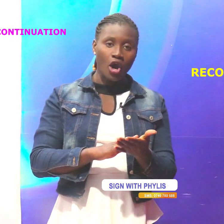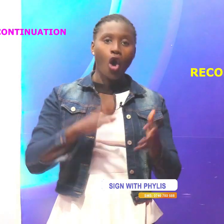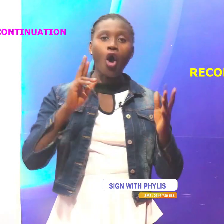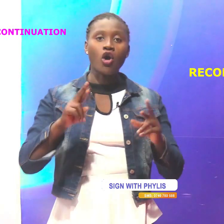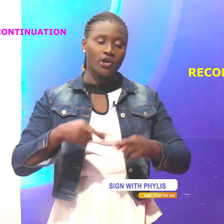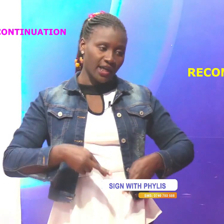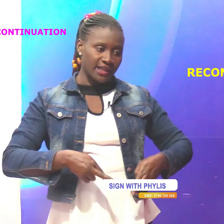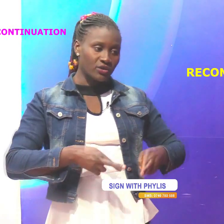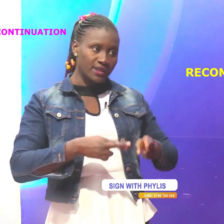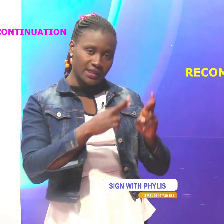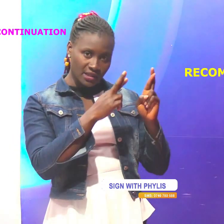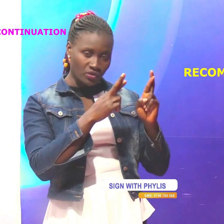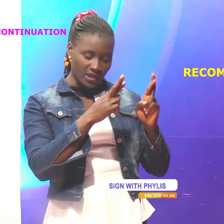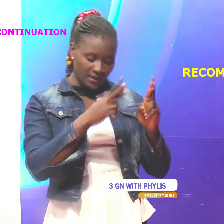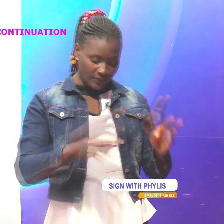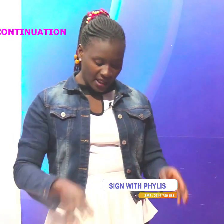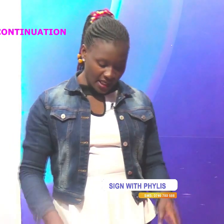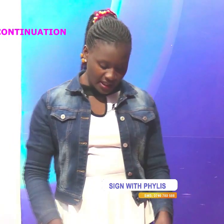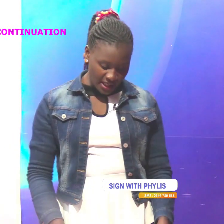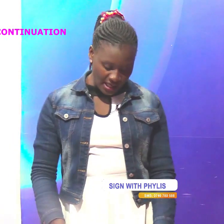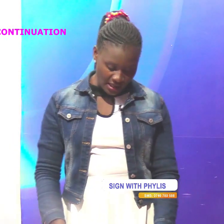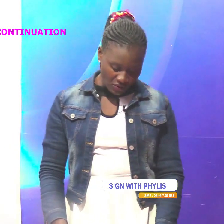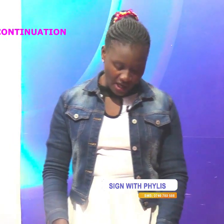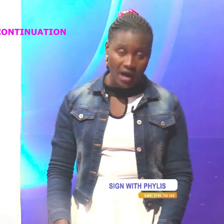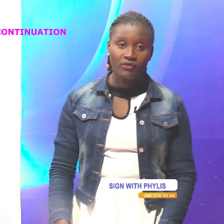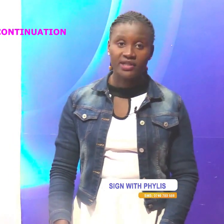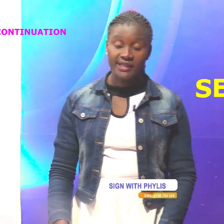or you can use this one. And then we have C.